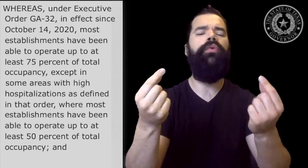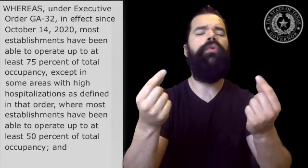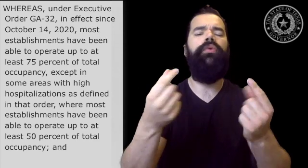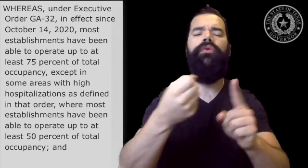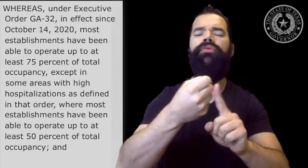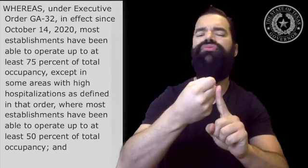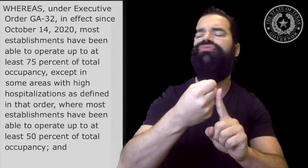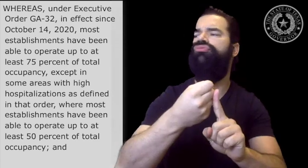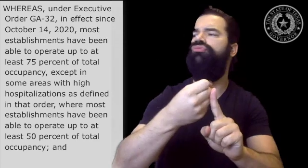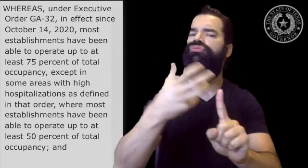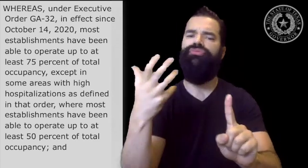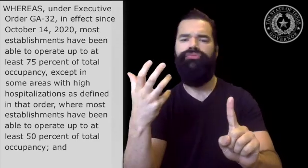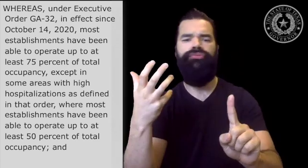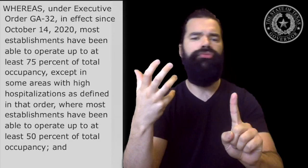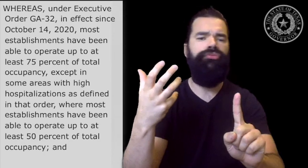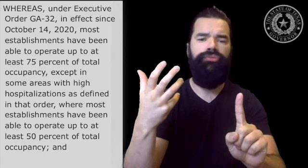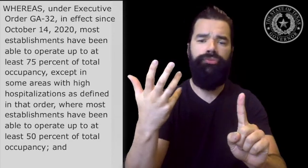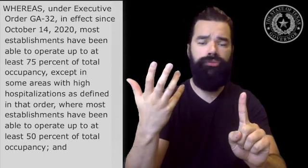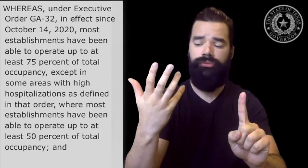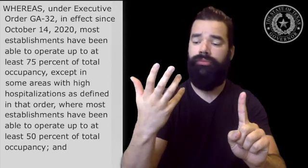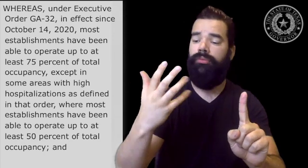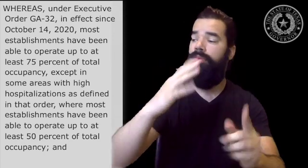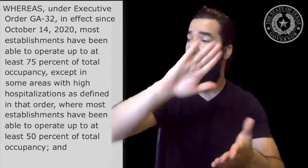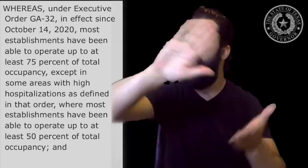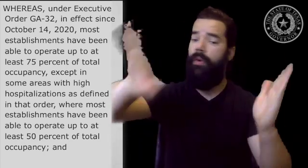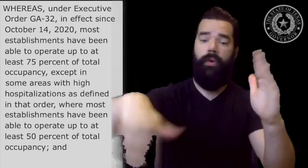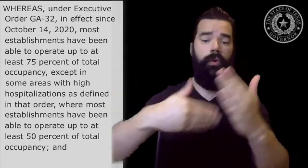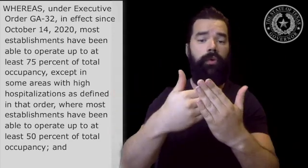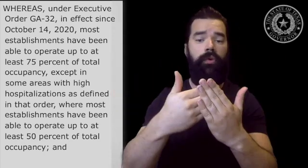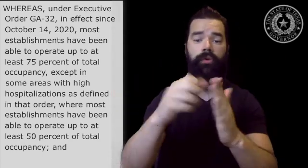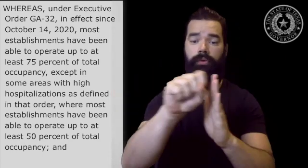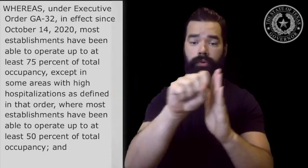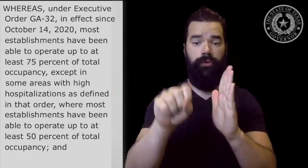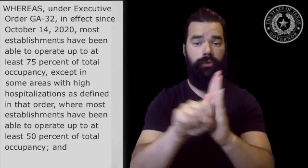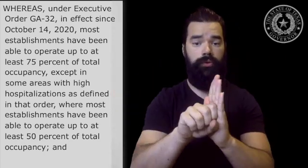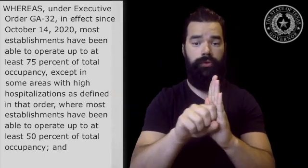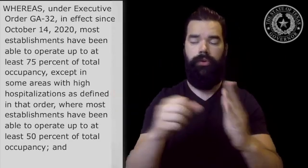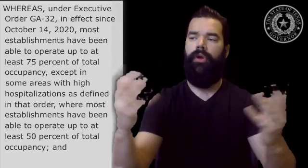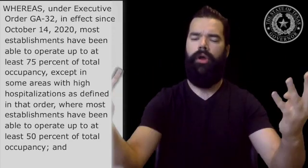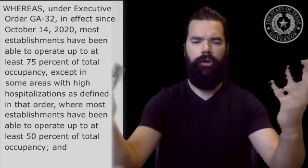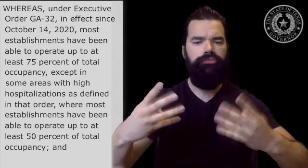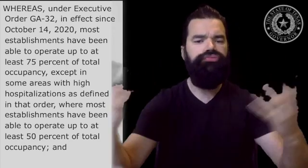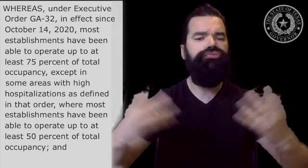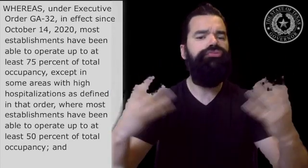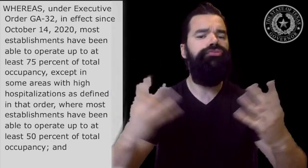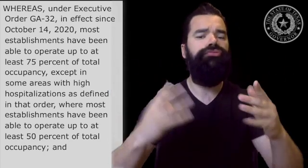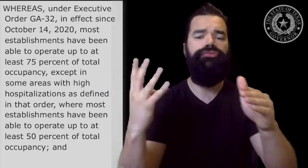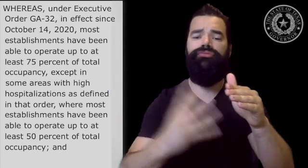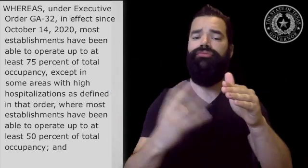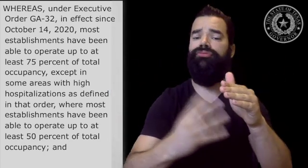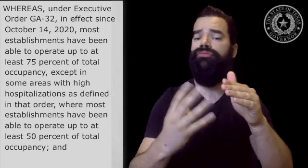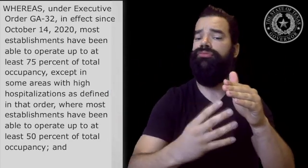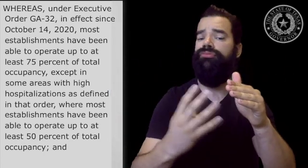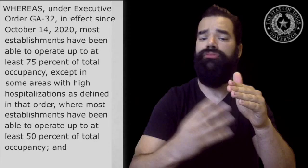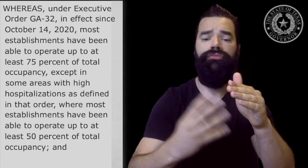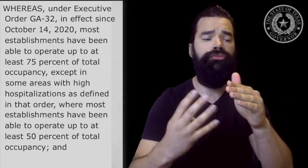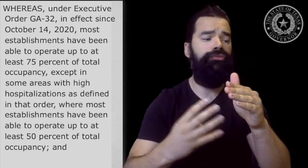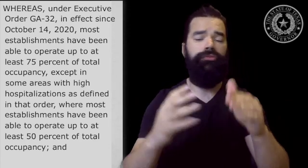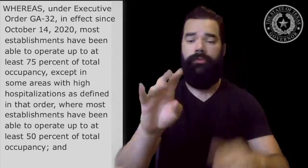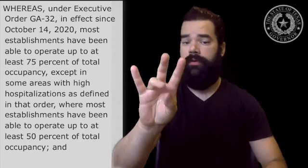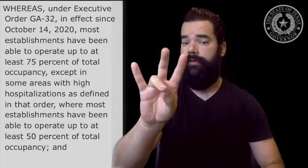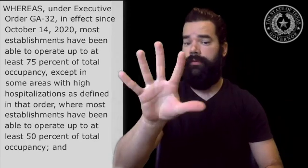total occupancy, except in some areas with high hospitalizations as defined in that